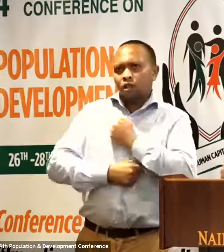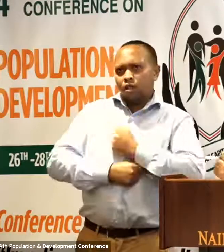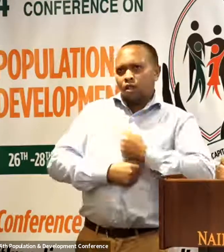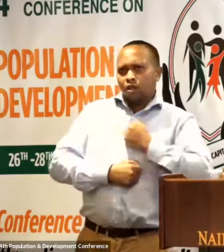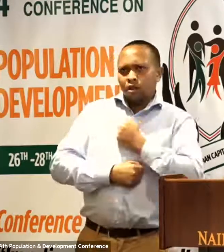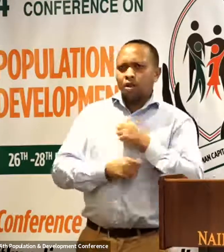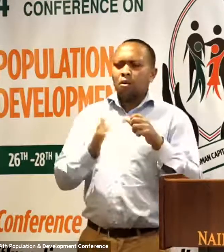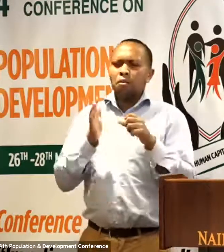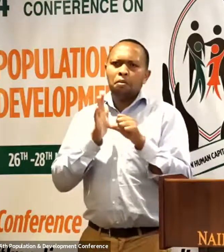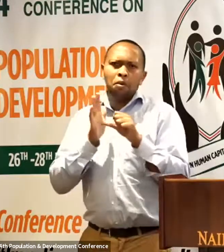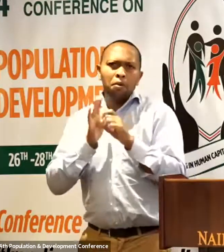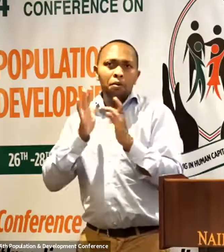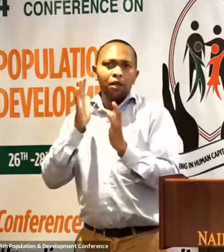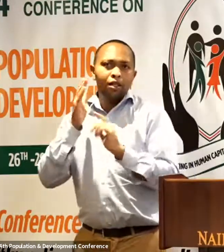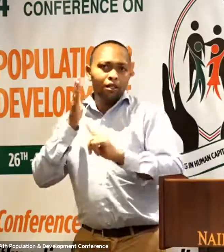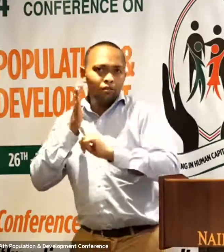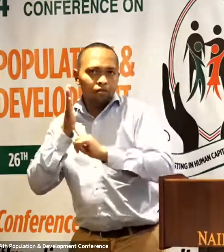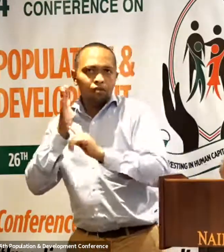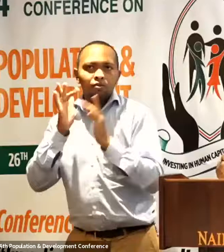any hitches and any